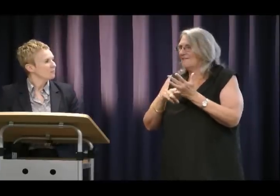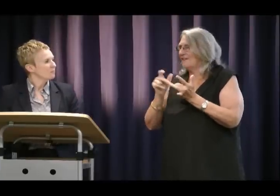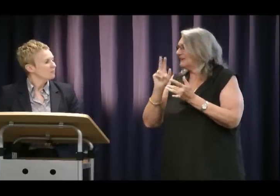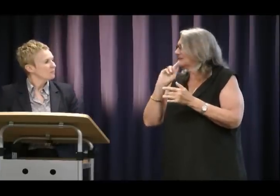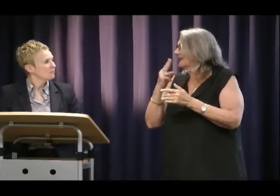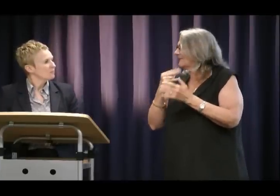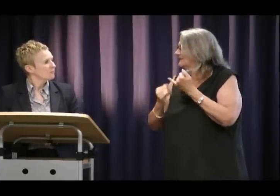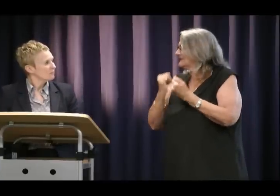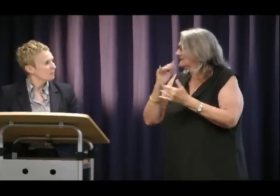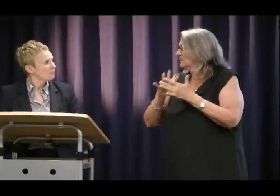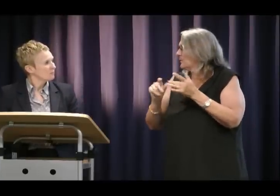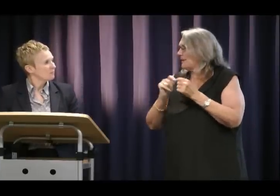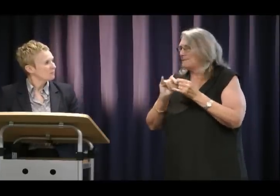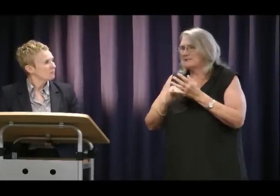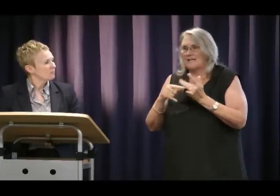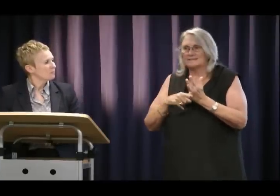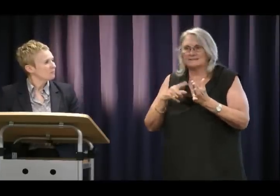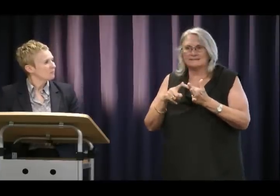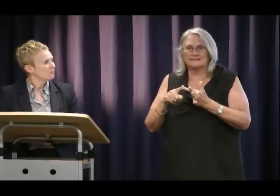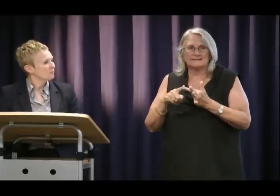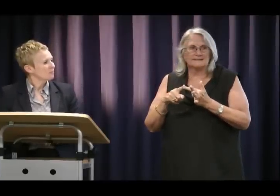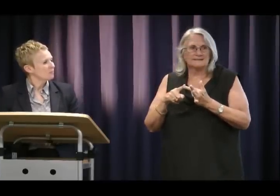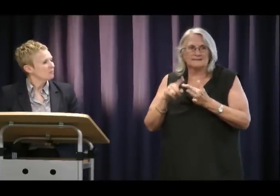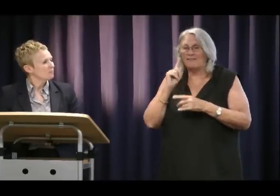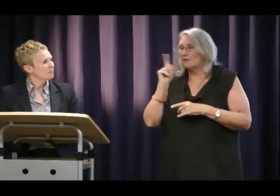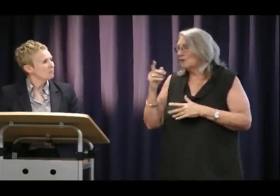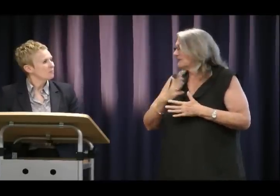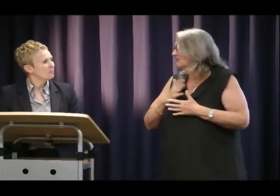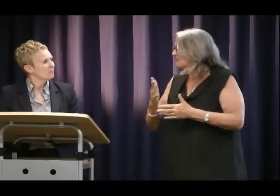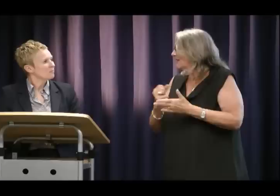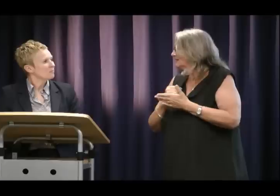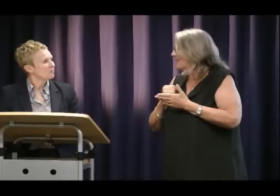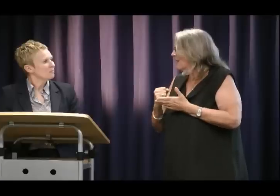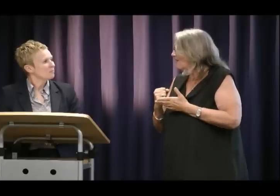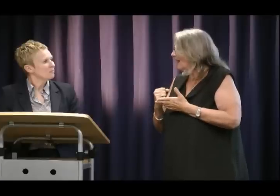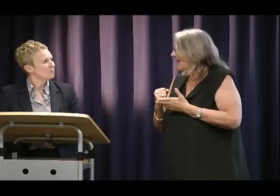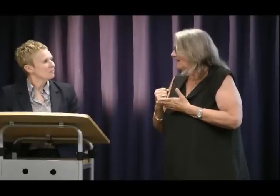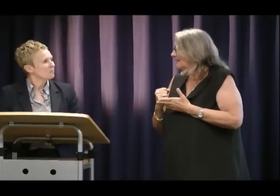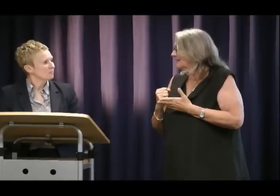asking how many deaf people,